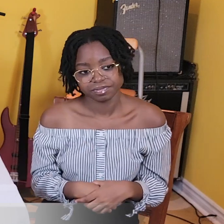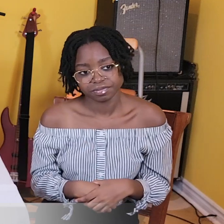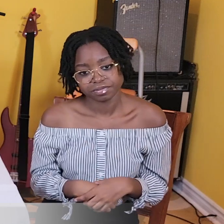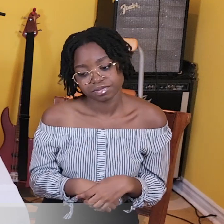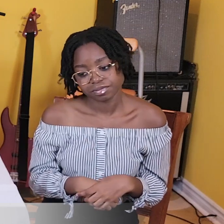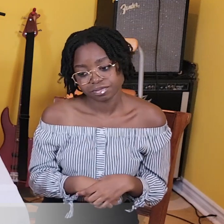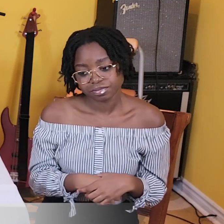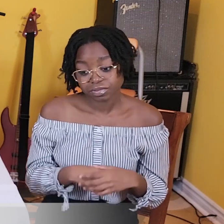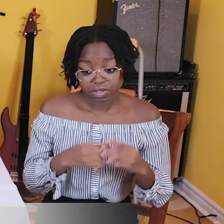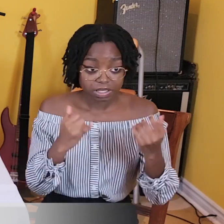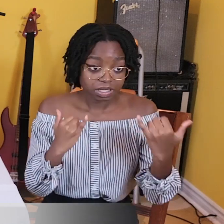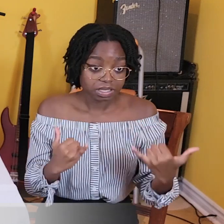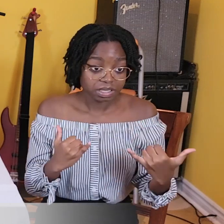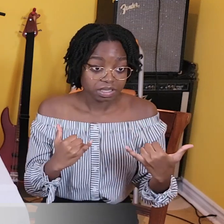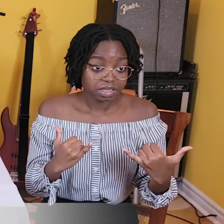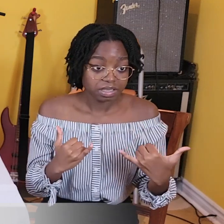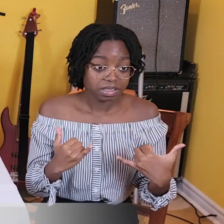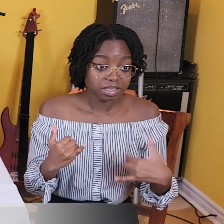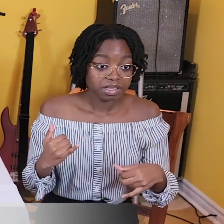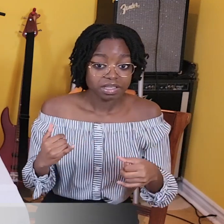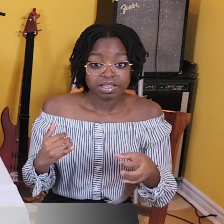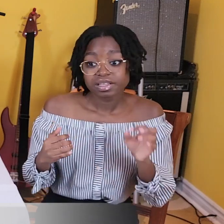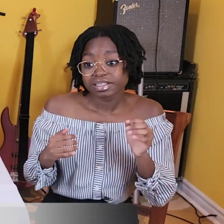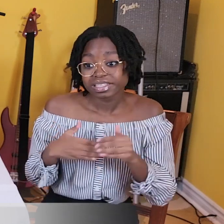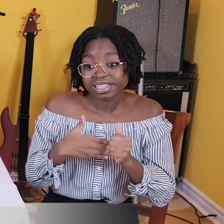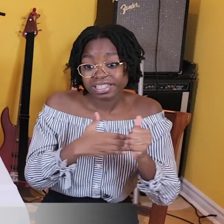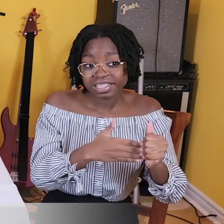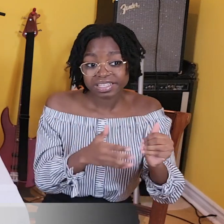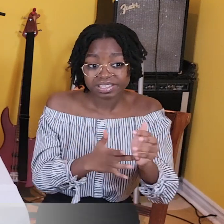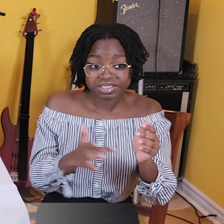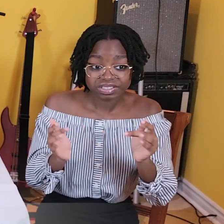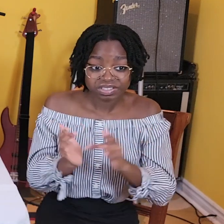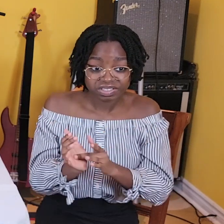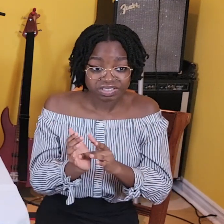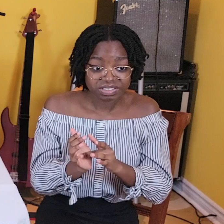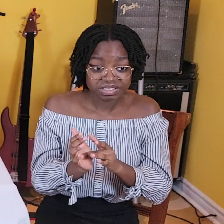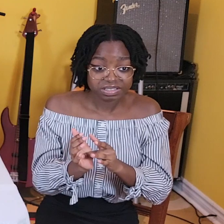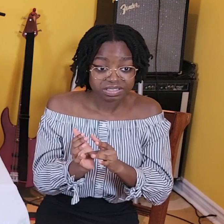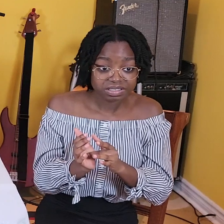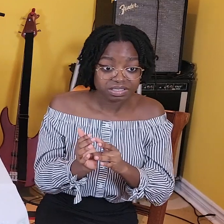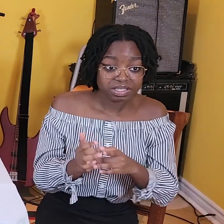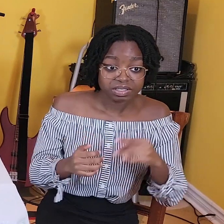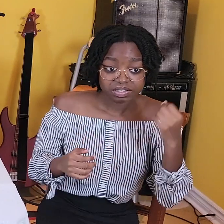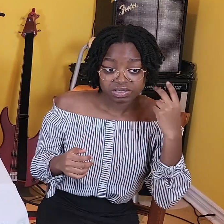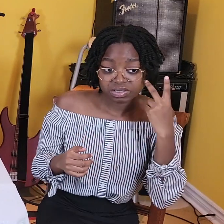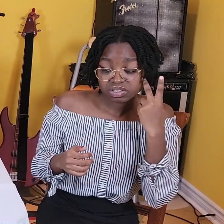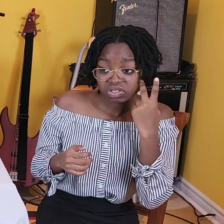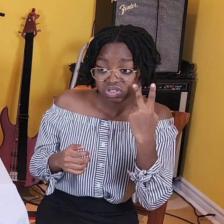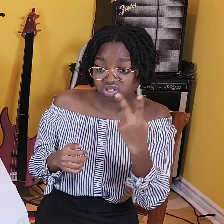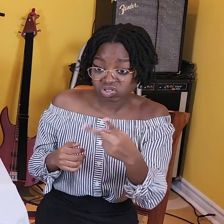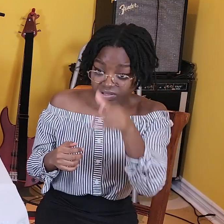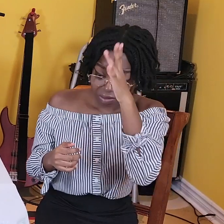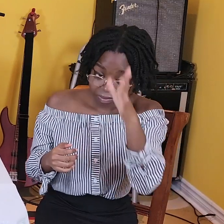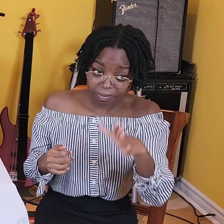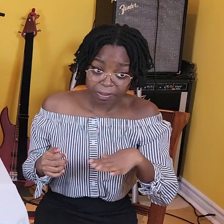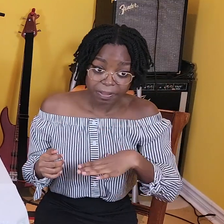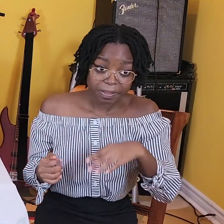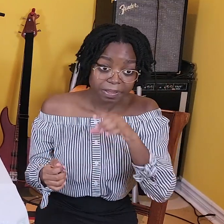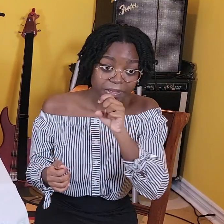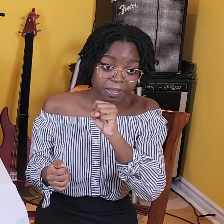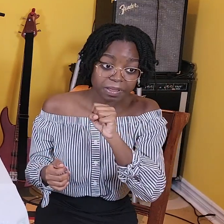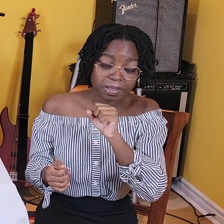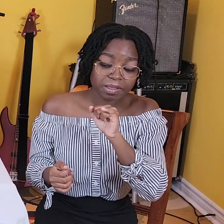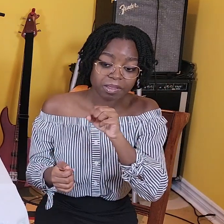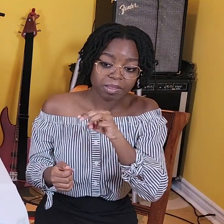26. Now, as they led him away, they laid hold of a certain man, Simon, a Cyrene, who